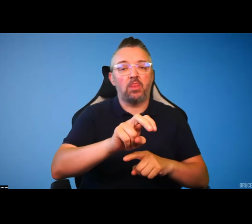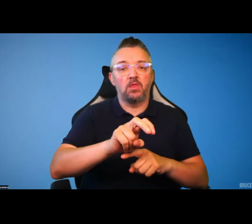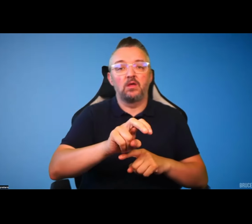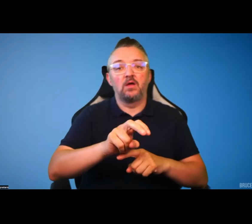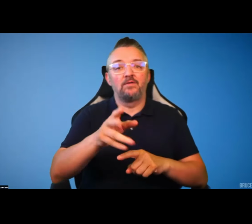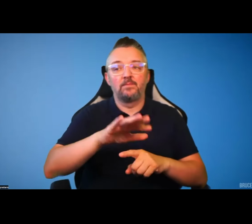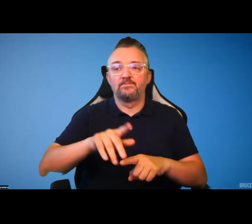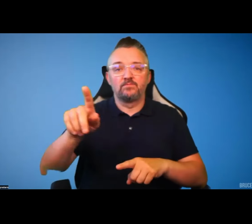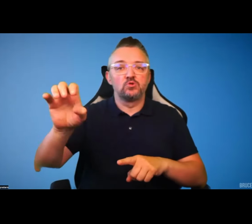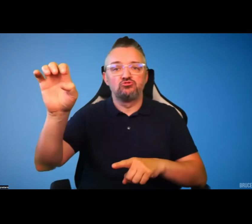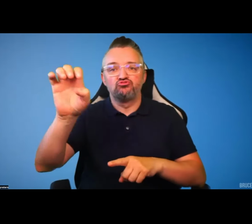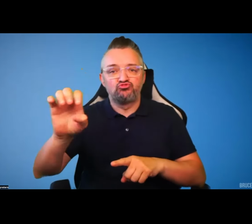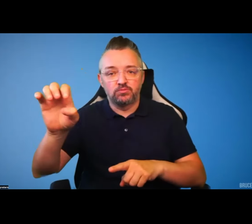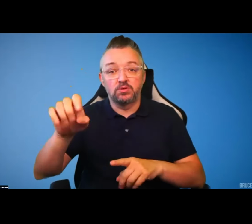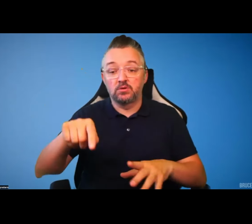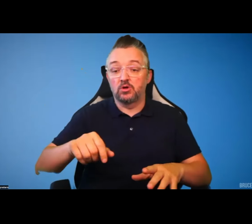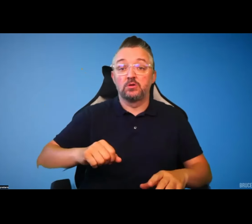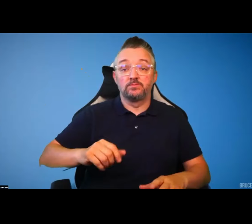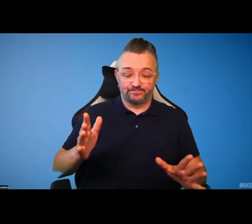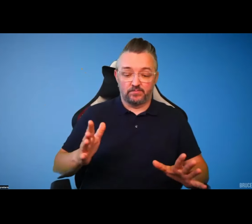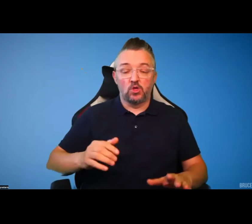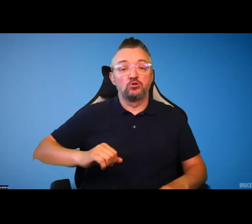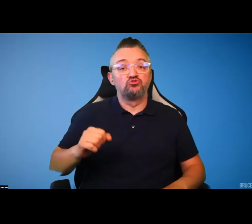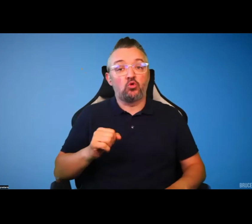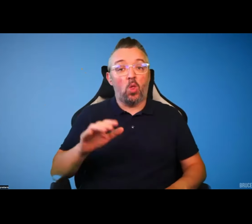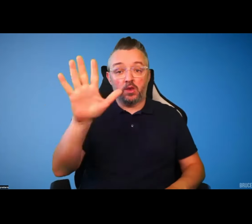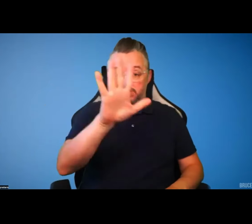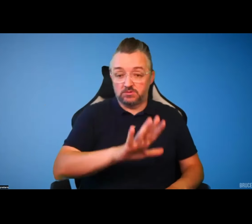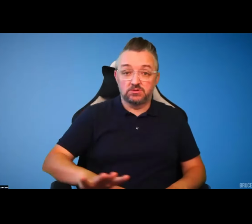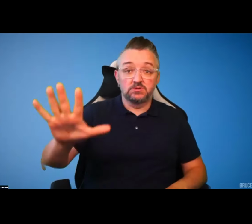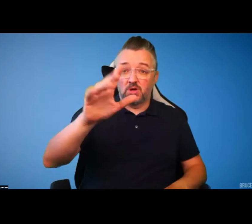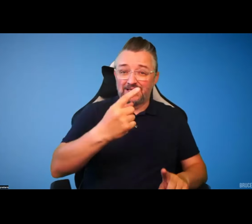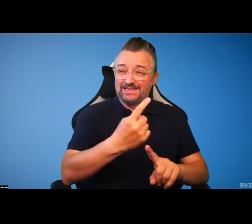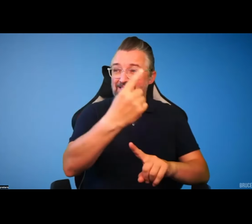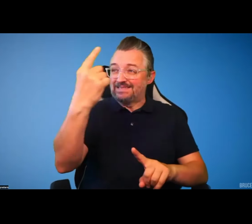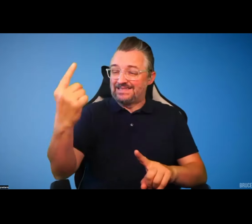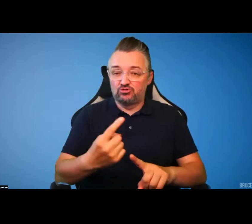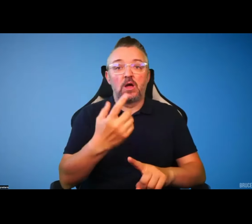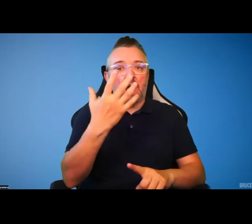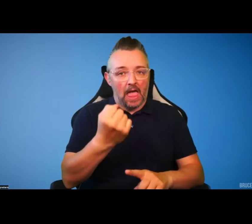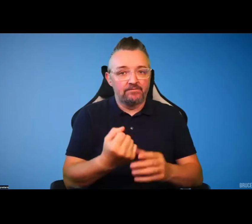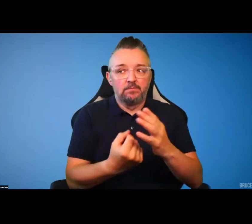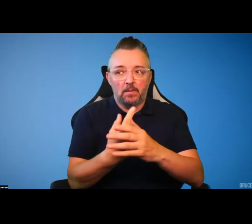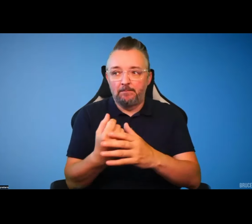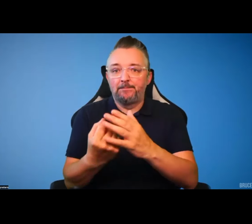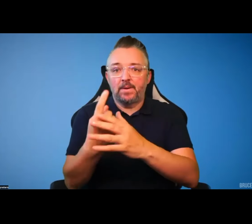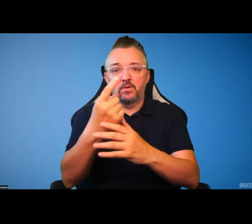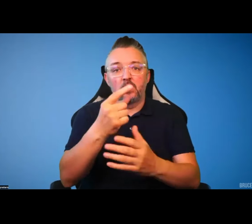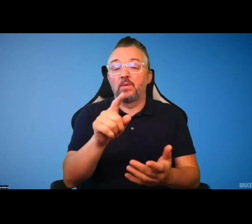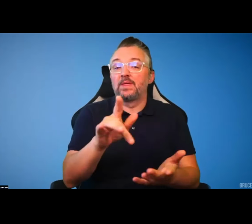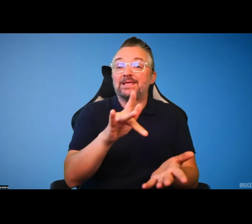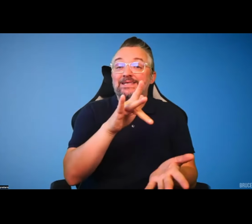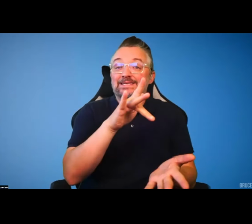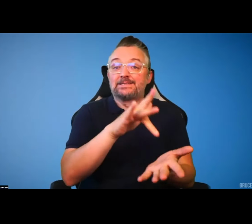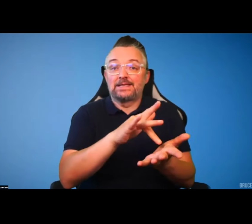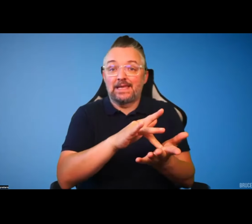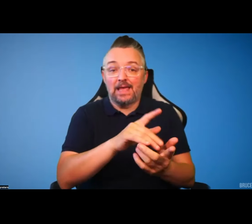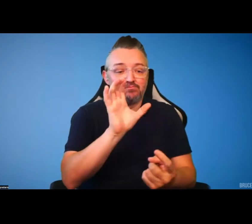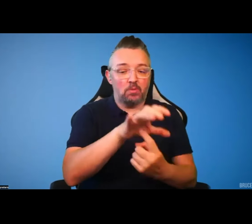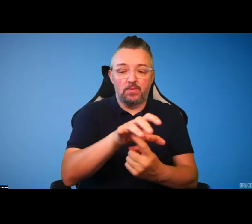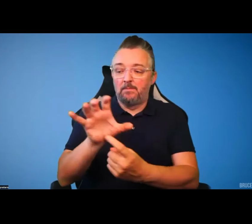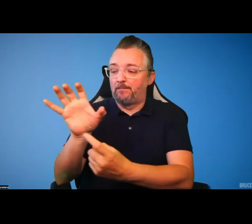Europe. In Scotland, every area of Scotland has had a case, but we know that the cities where larger populations are have been